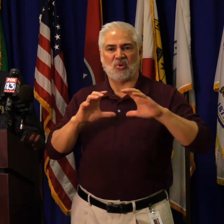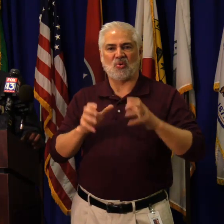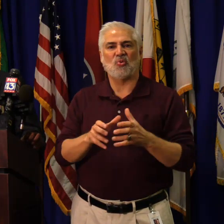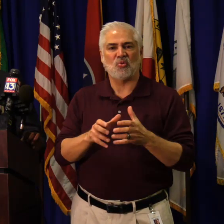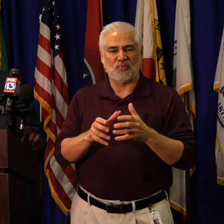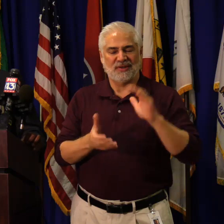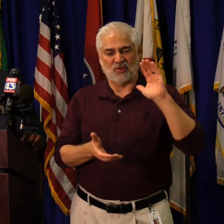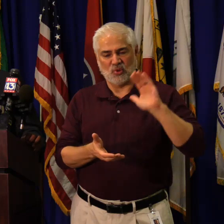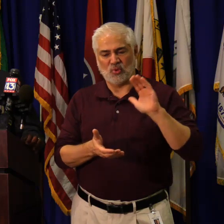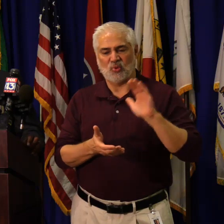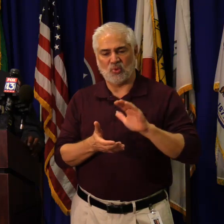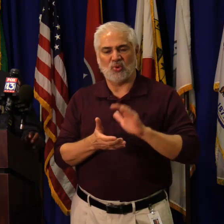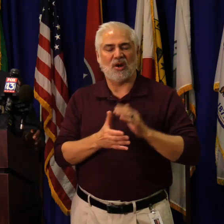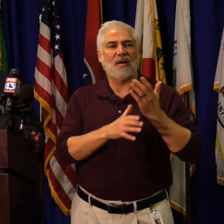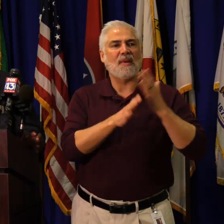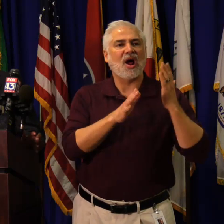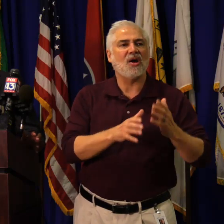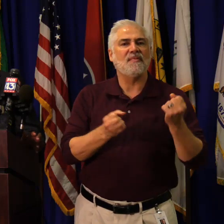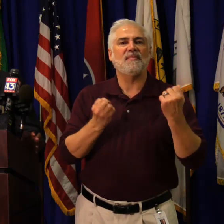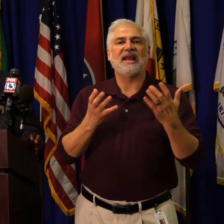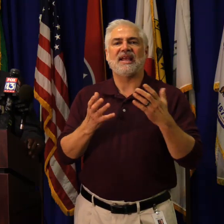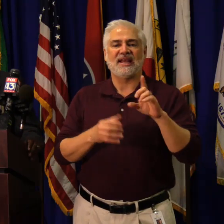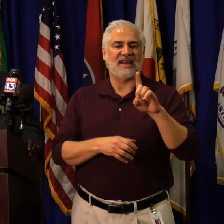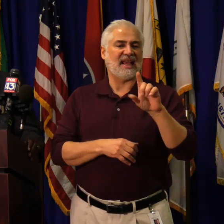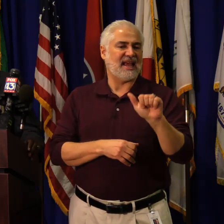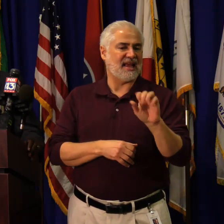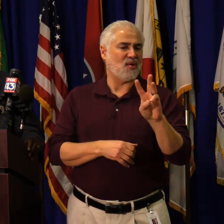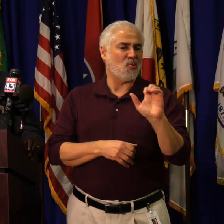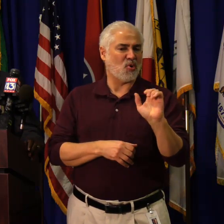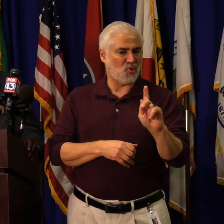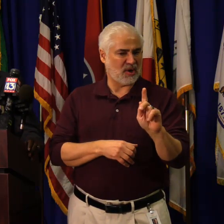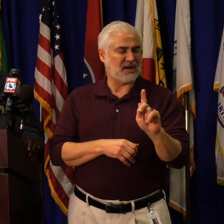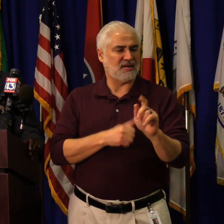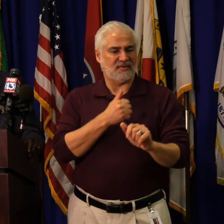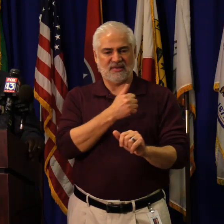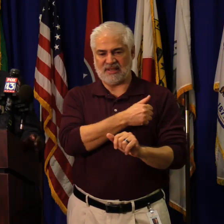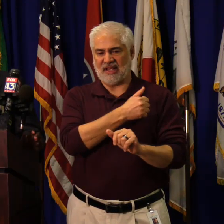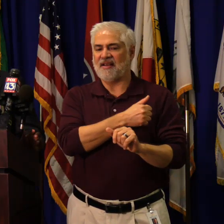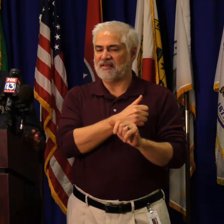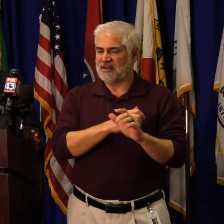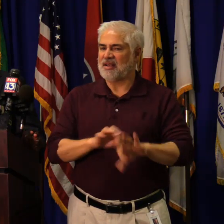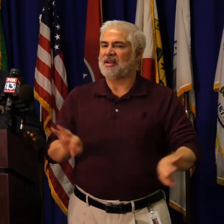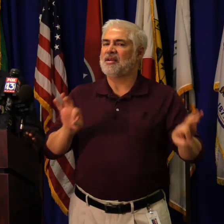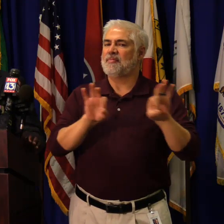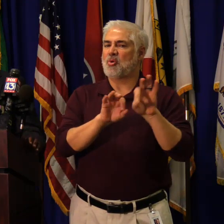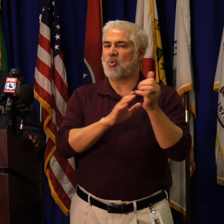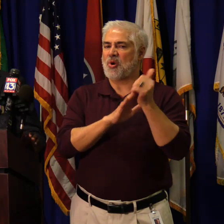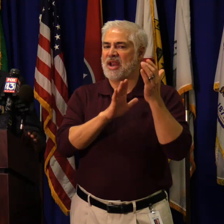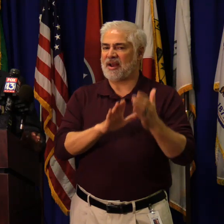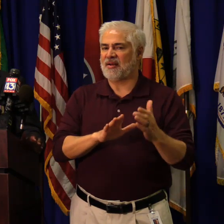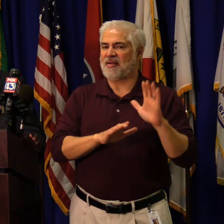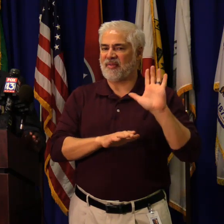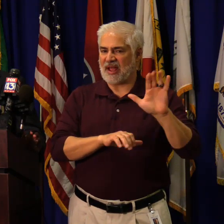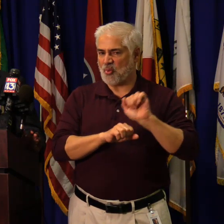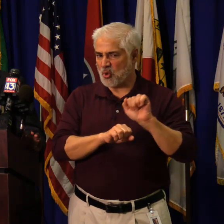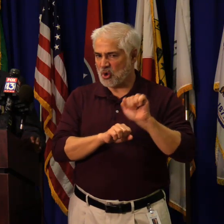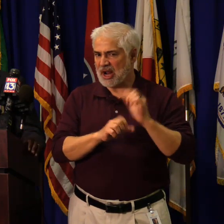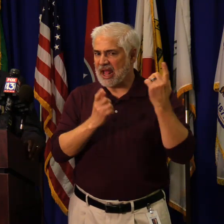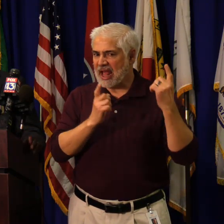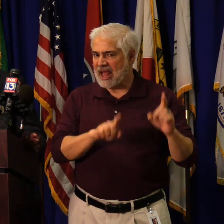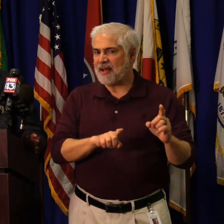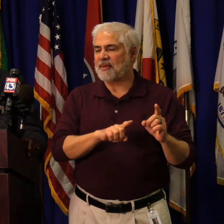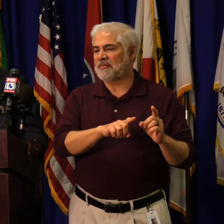months with lots of partners, and District Attorney Wyrick has certainly been one of the most important leaders of that work that has gone on